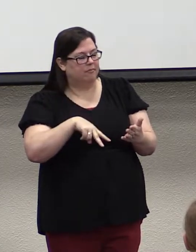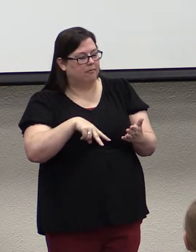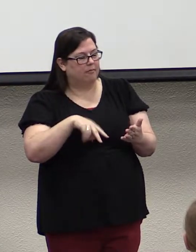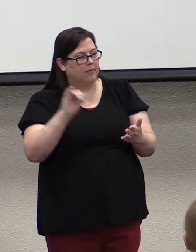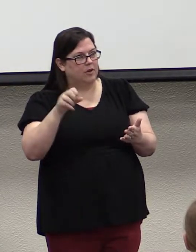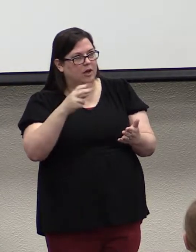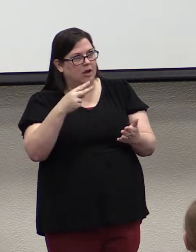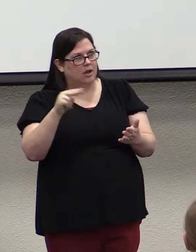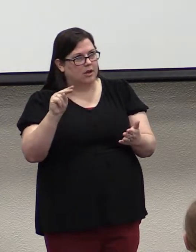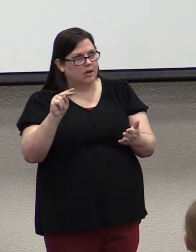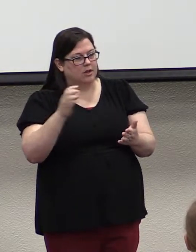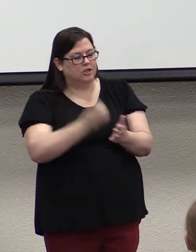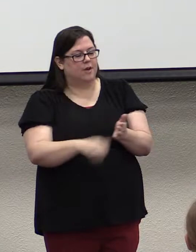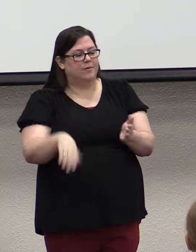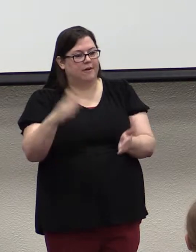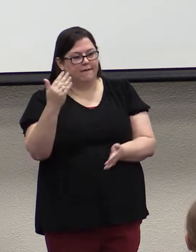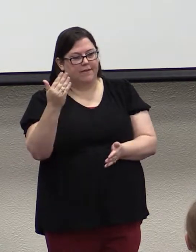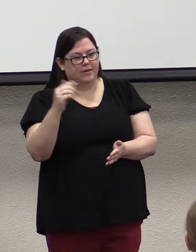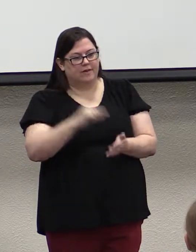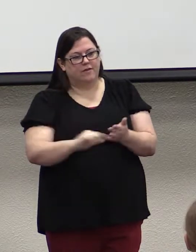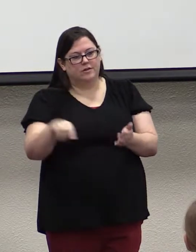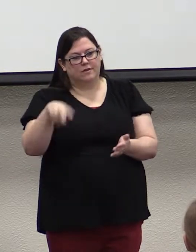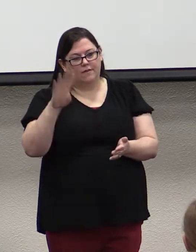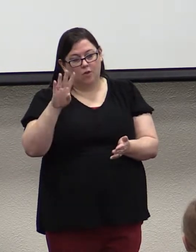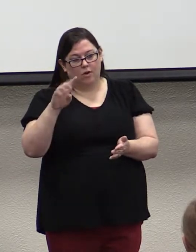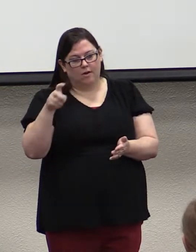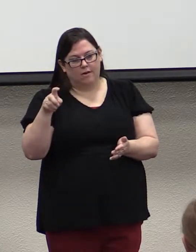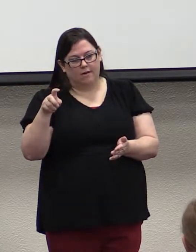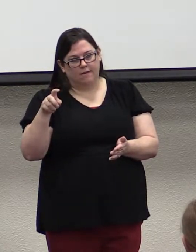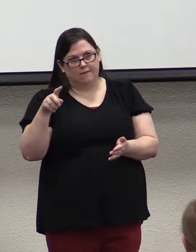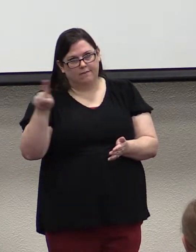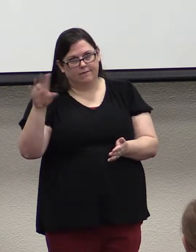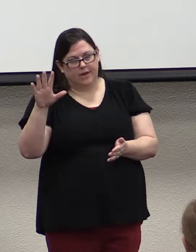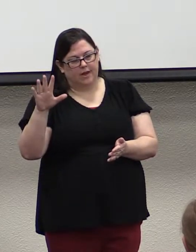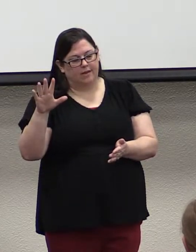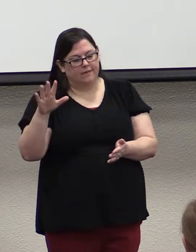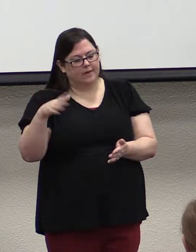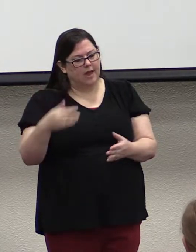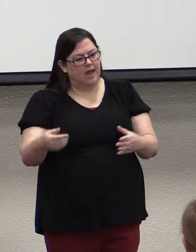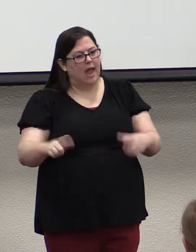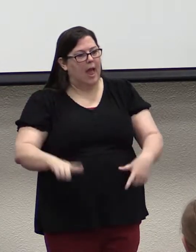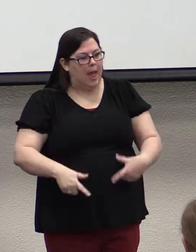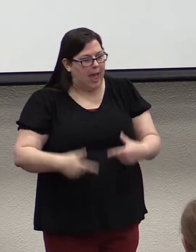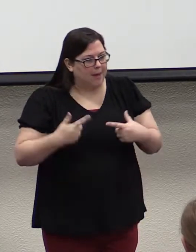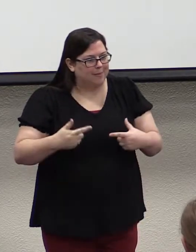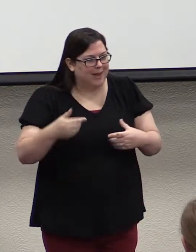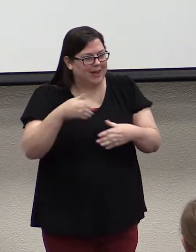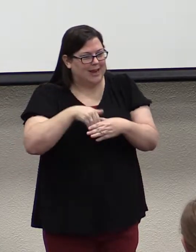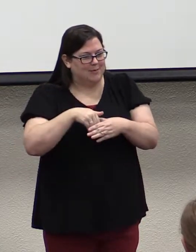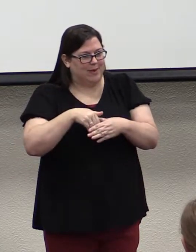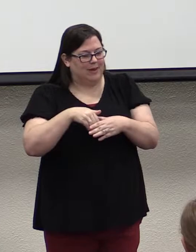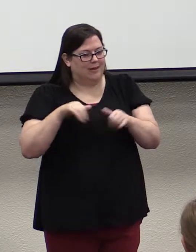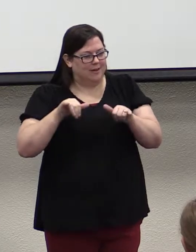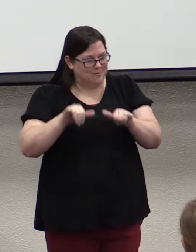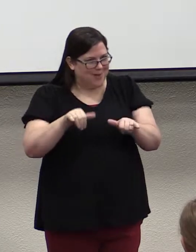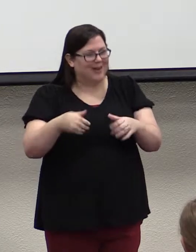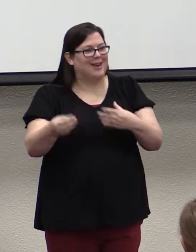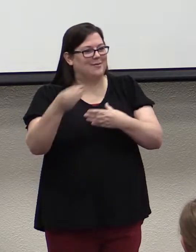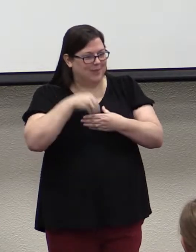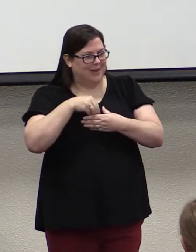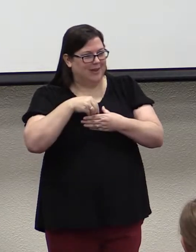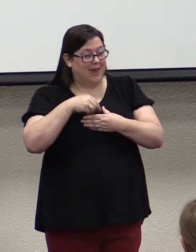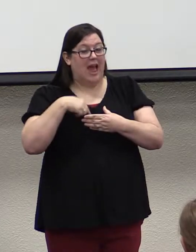John 15, 4 and 5. Abide in me and I in you. As the